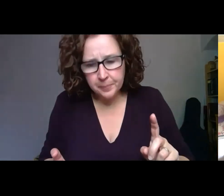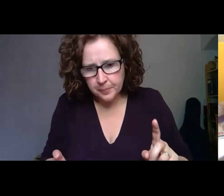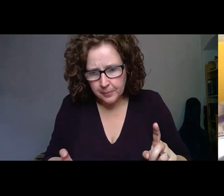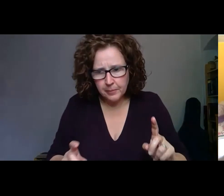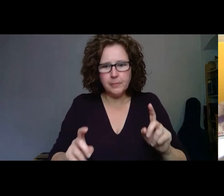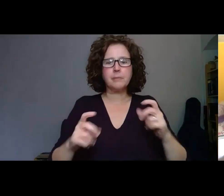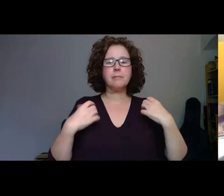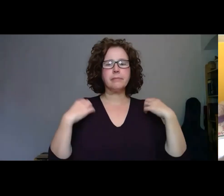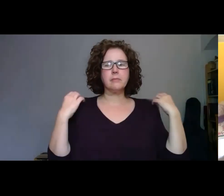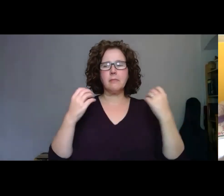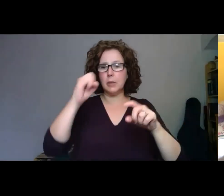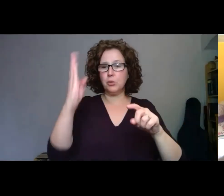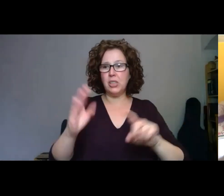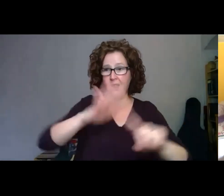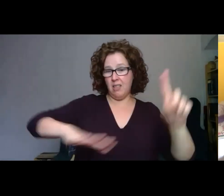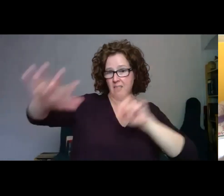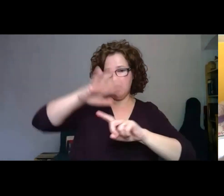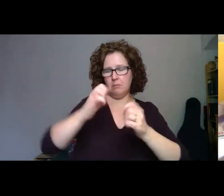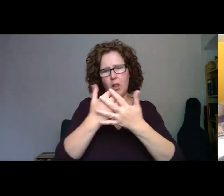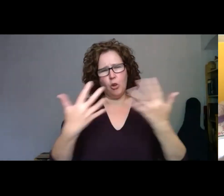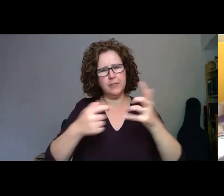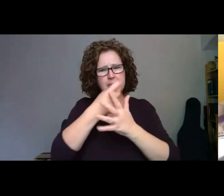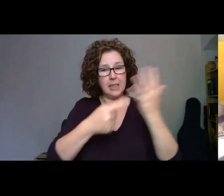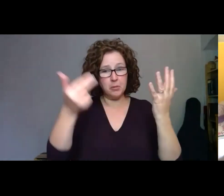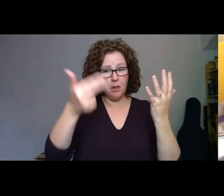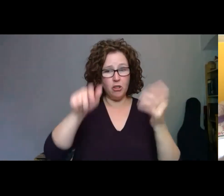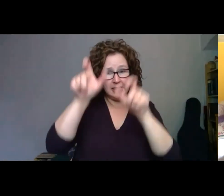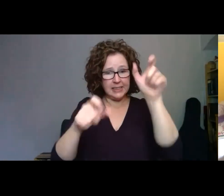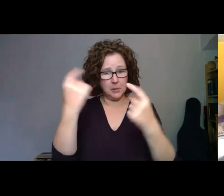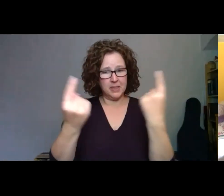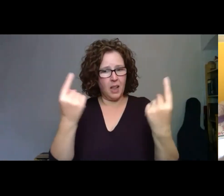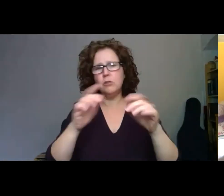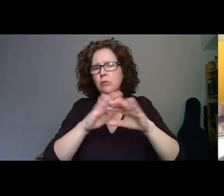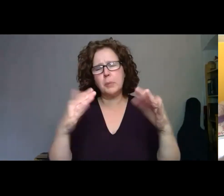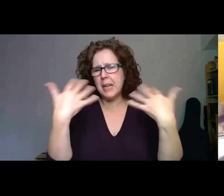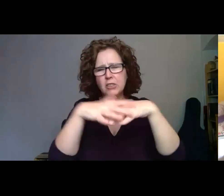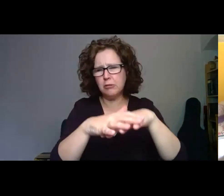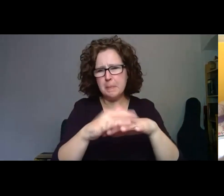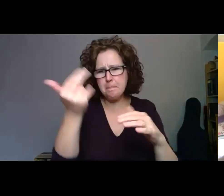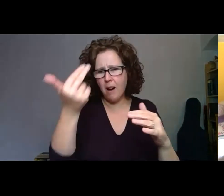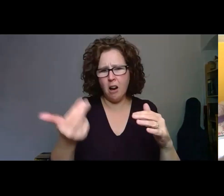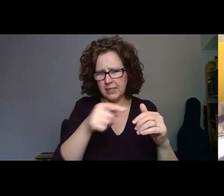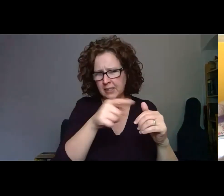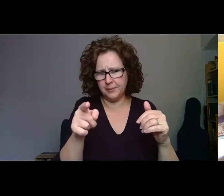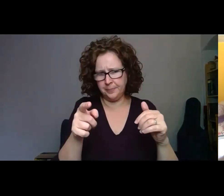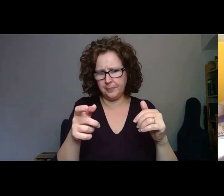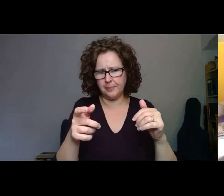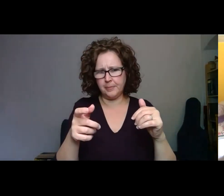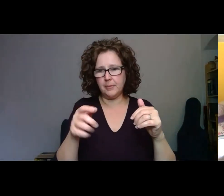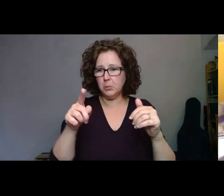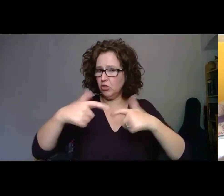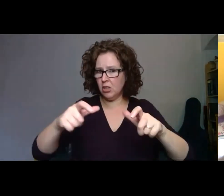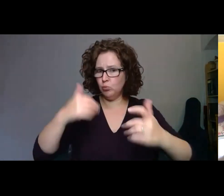artists in Brazil who are not mainstream artists, who are still